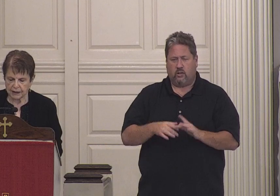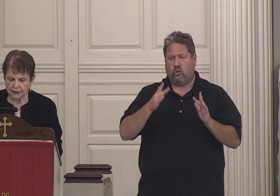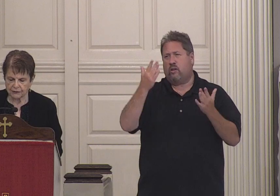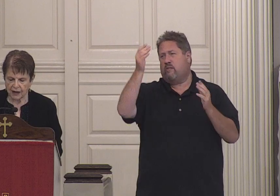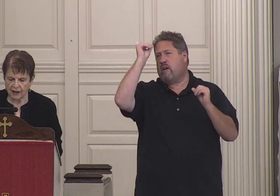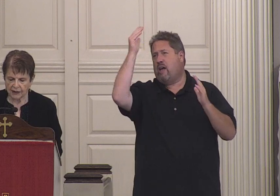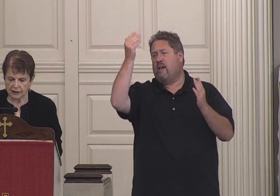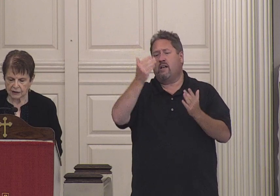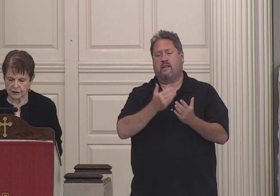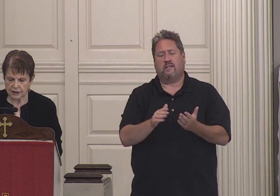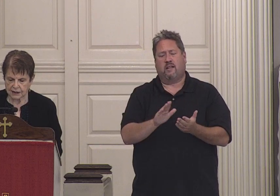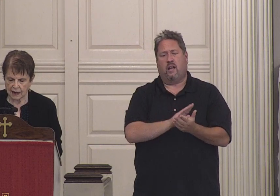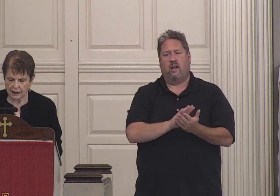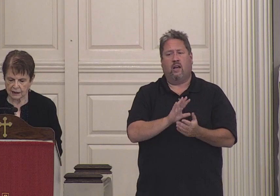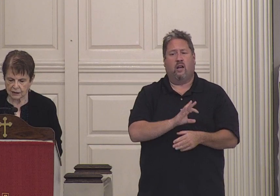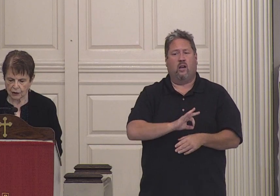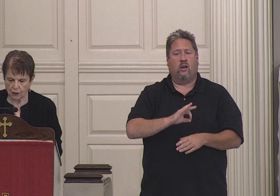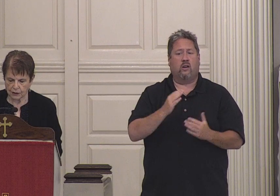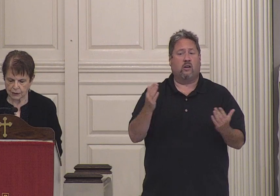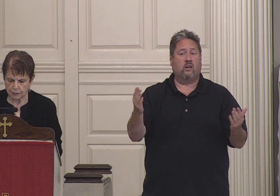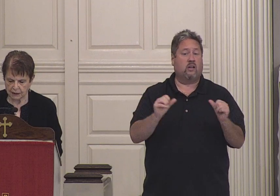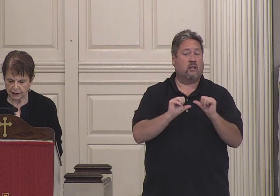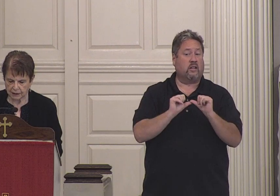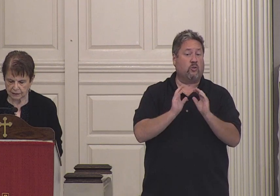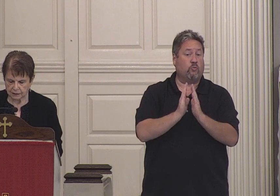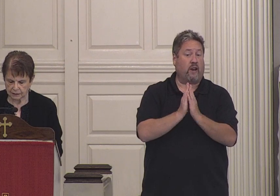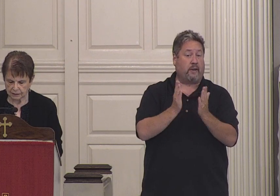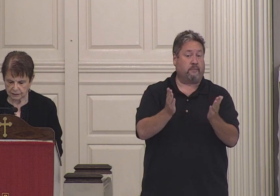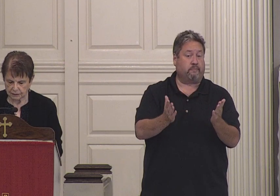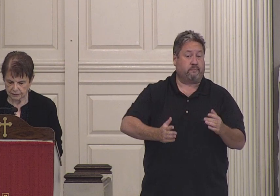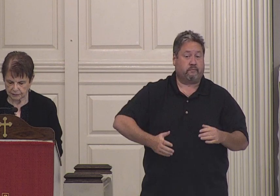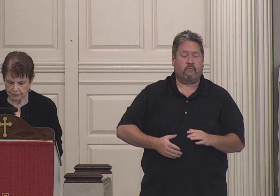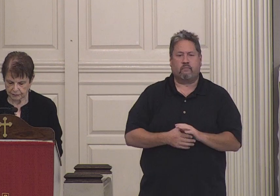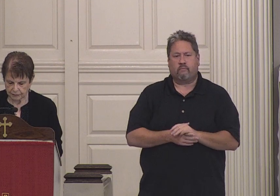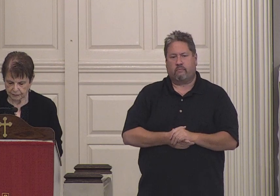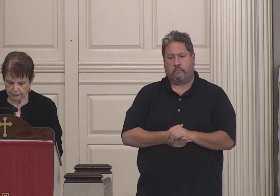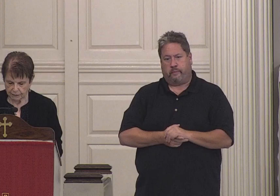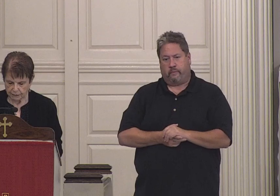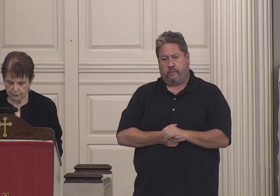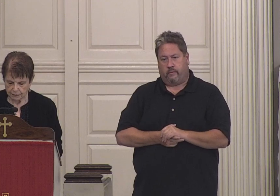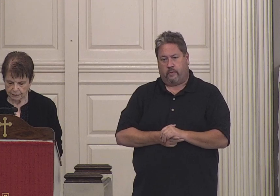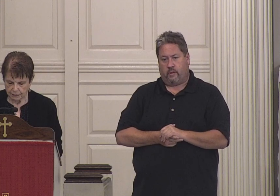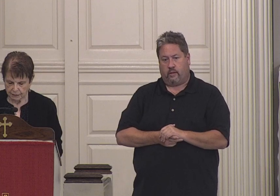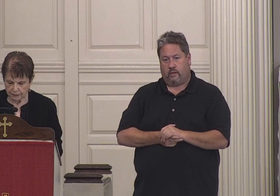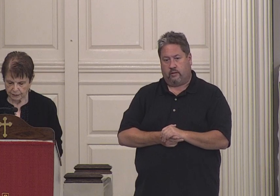Glory be to the Father, and to the Son, and to the Holy Spirit.